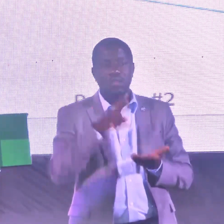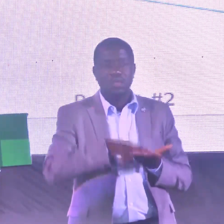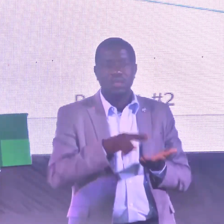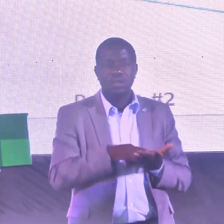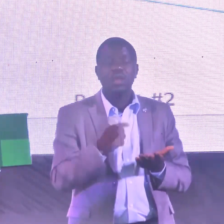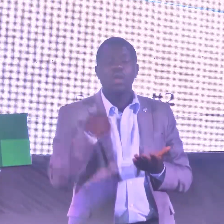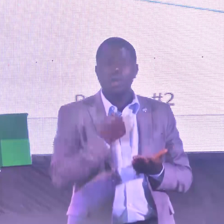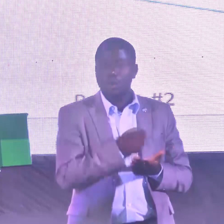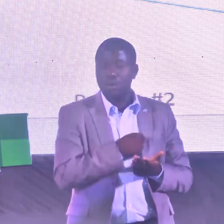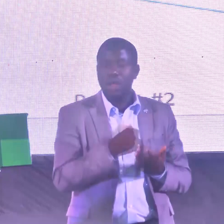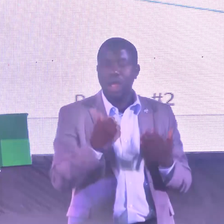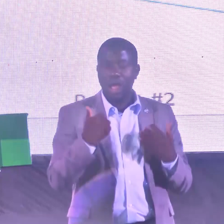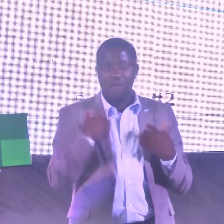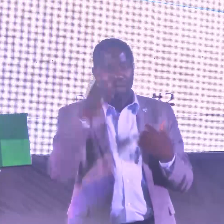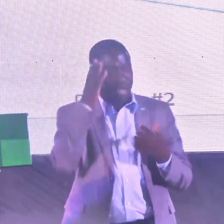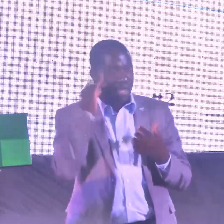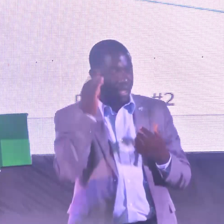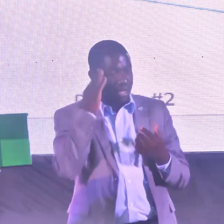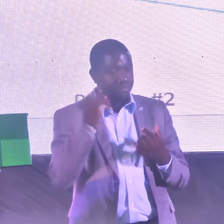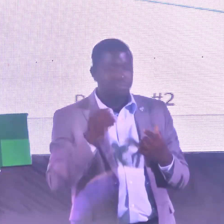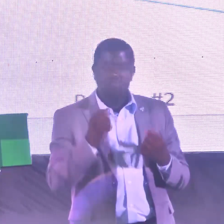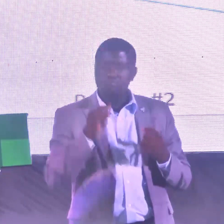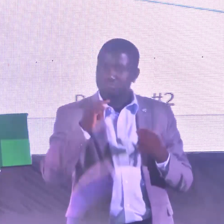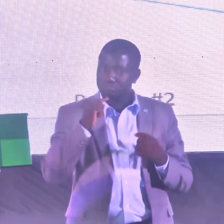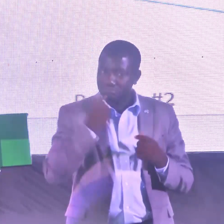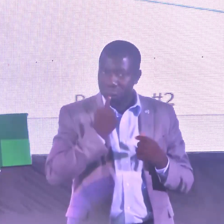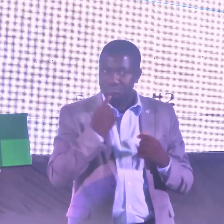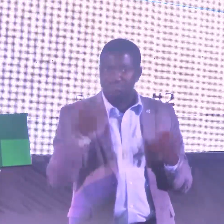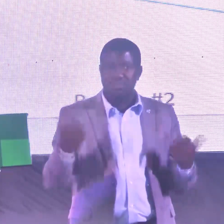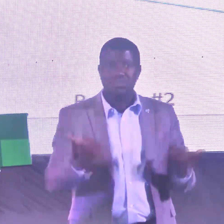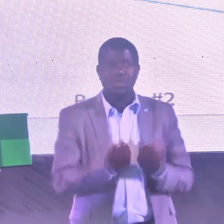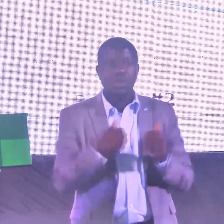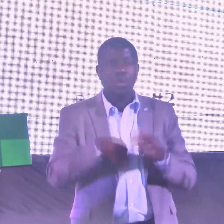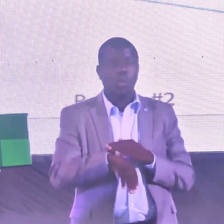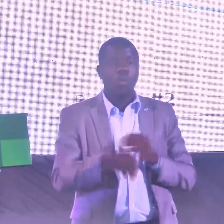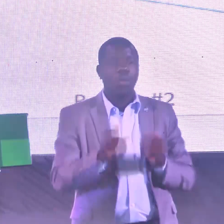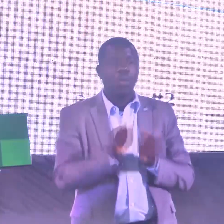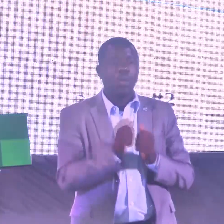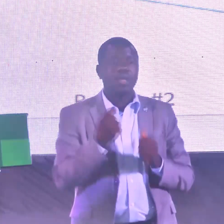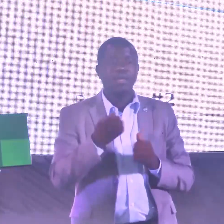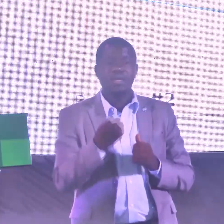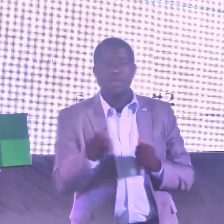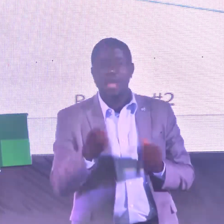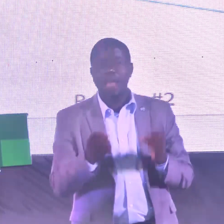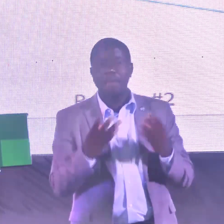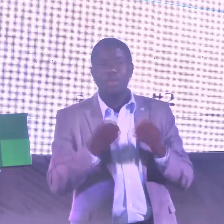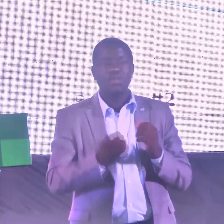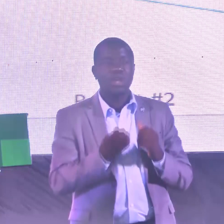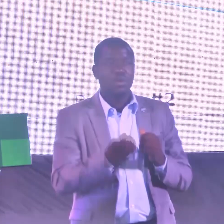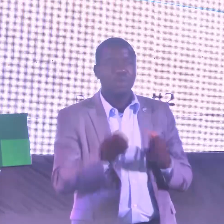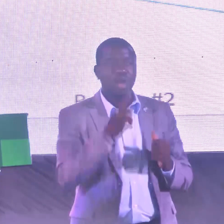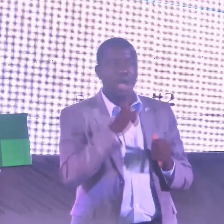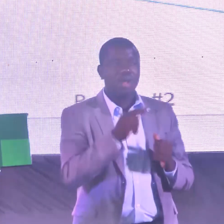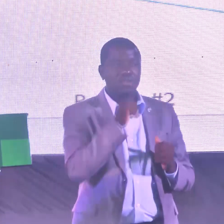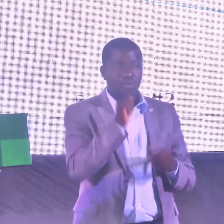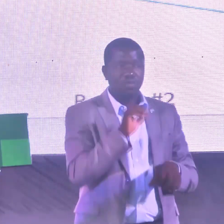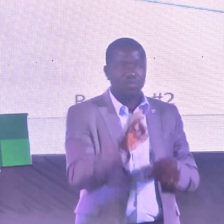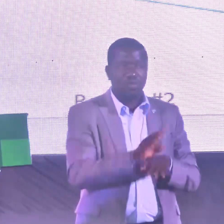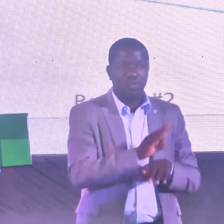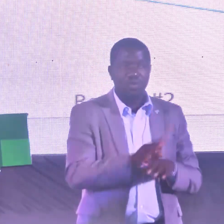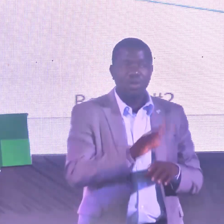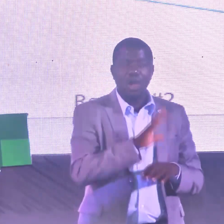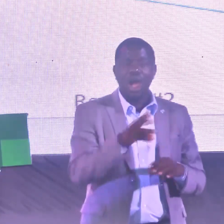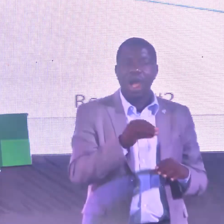we experienced serious challenges with the equipments. A lot of the equipments were malfunctioning. And